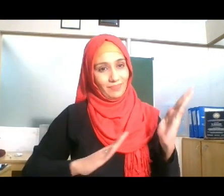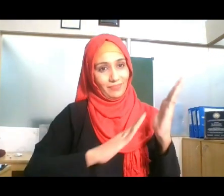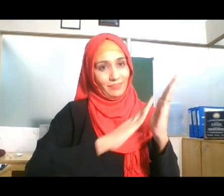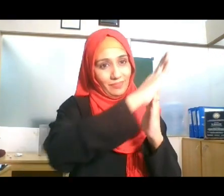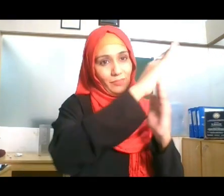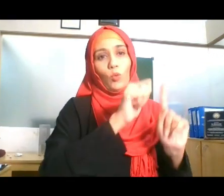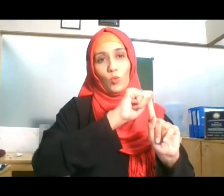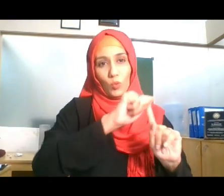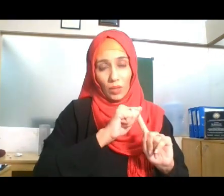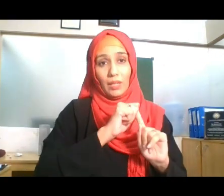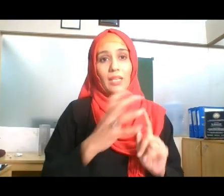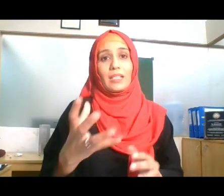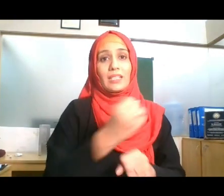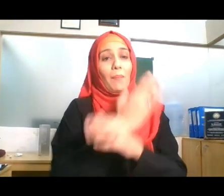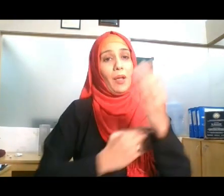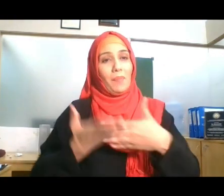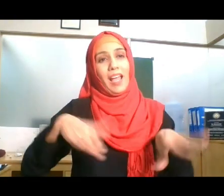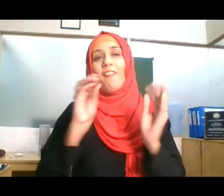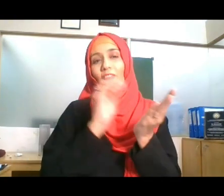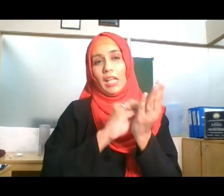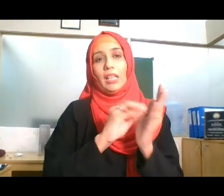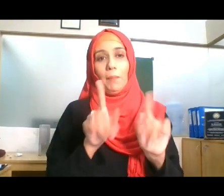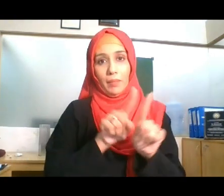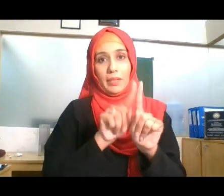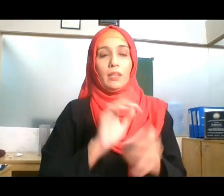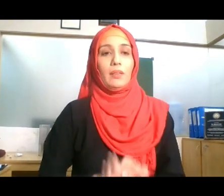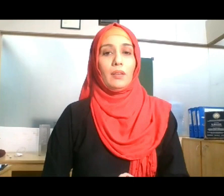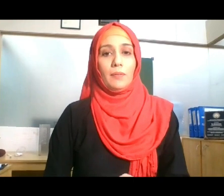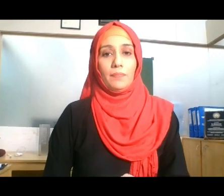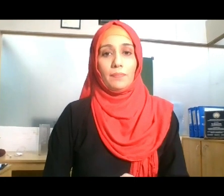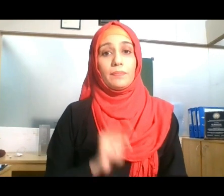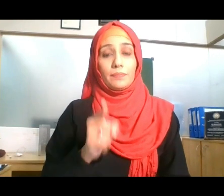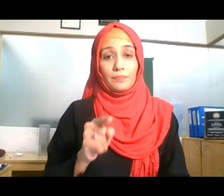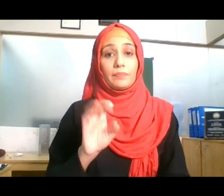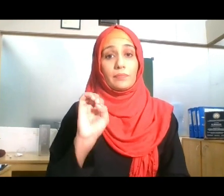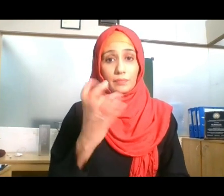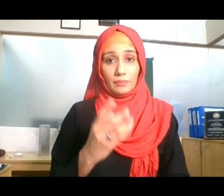the differently abled persons. For this purpose,